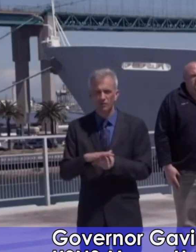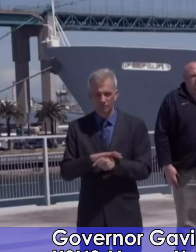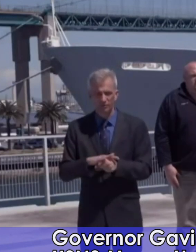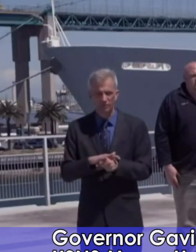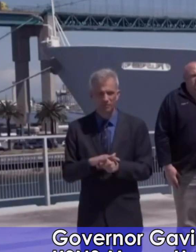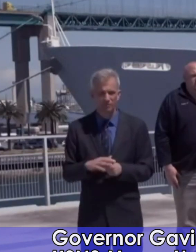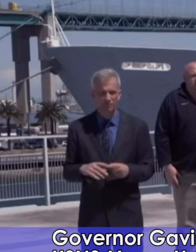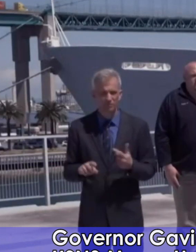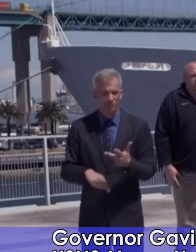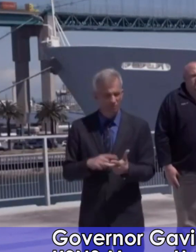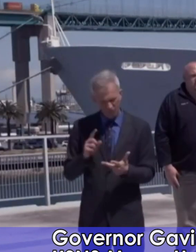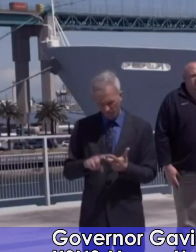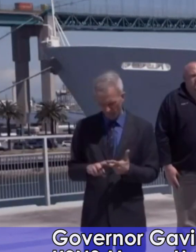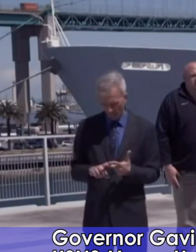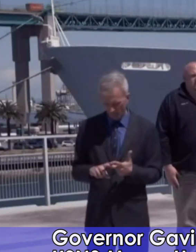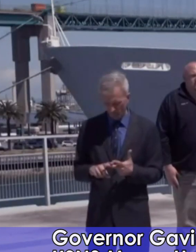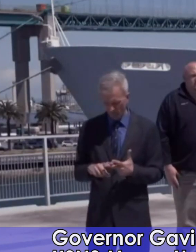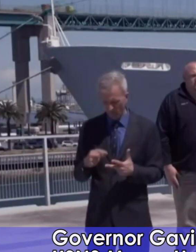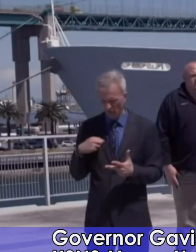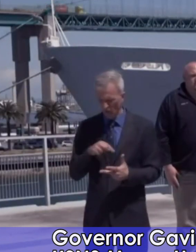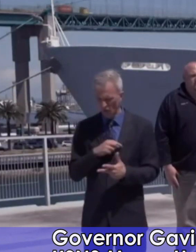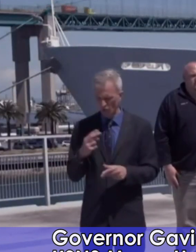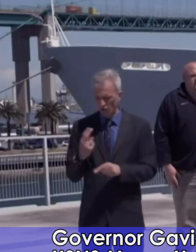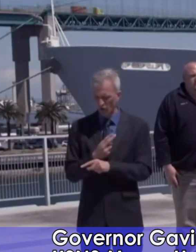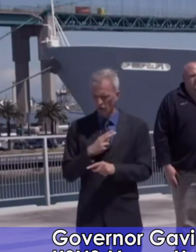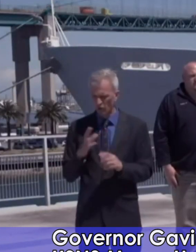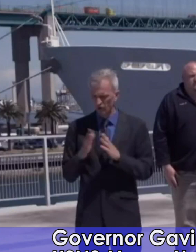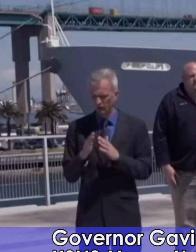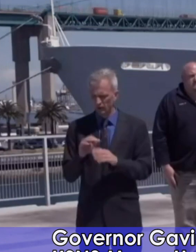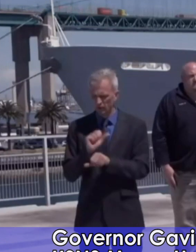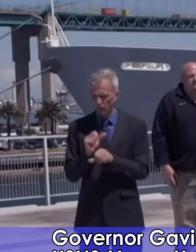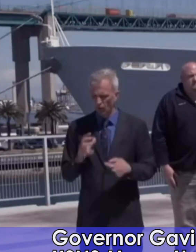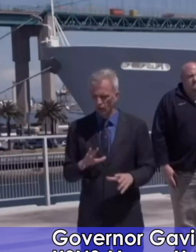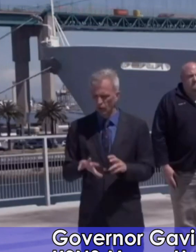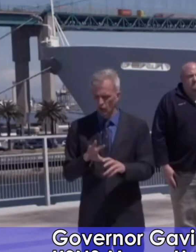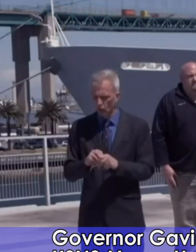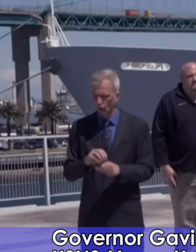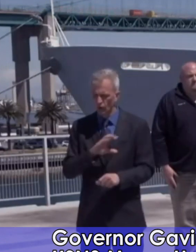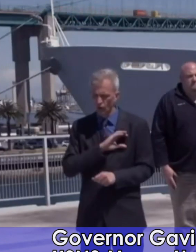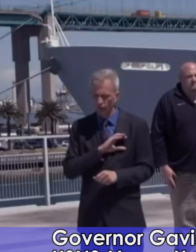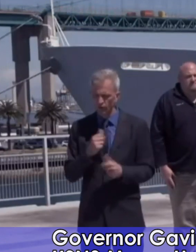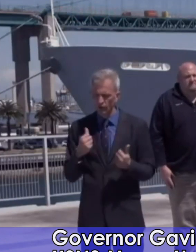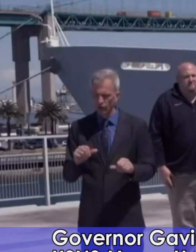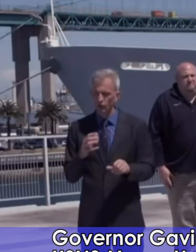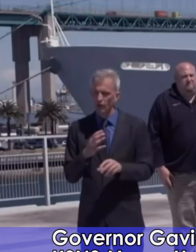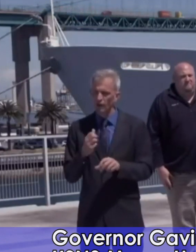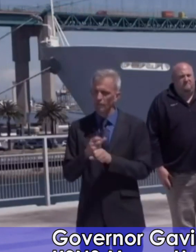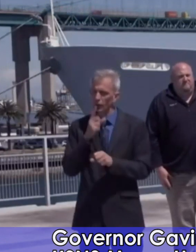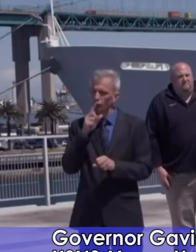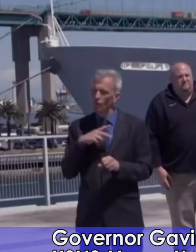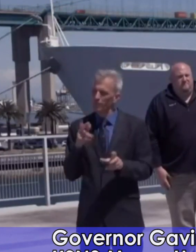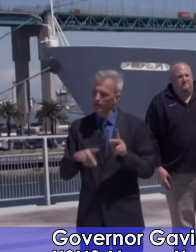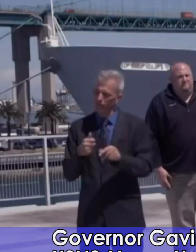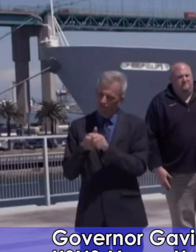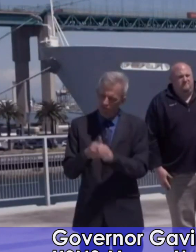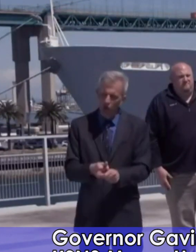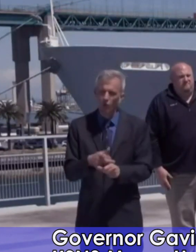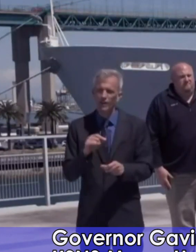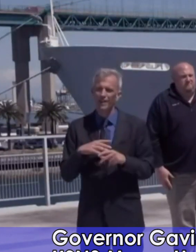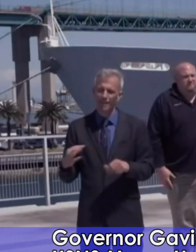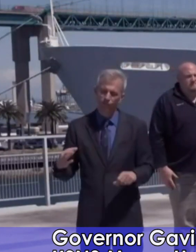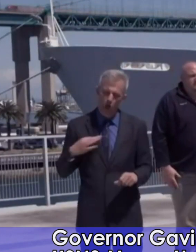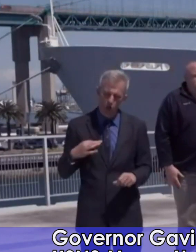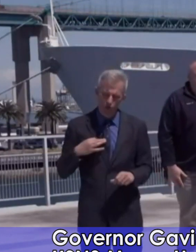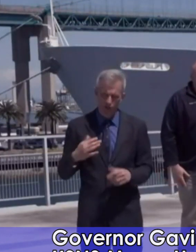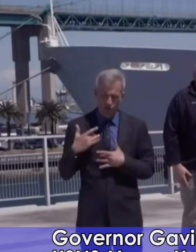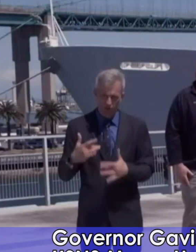3rd, we use, first and foremost, our city employees, including our officers, to try to get adherence in a voluntary way, and that's the best way to move